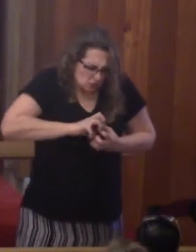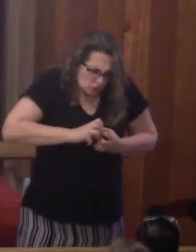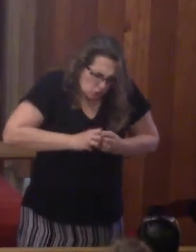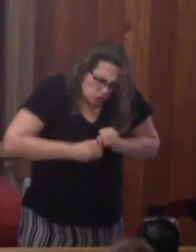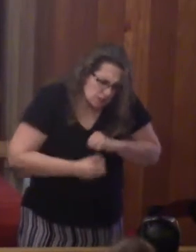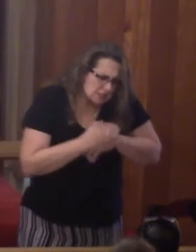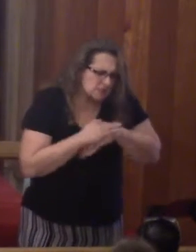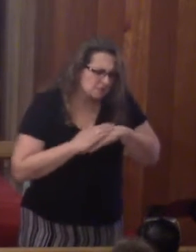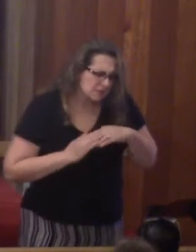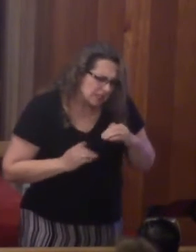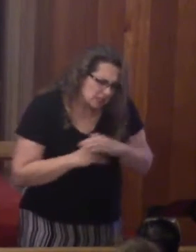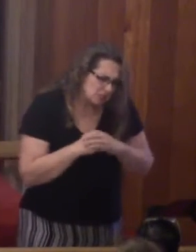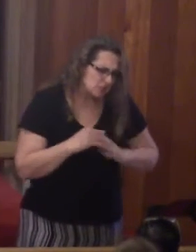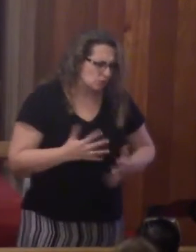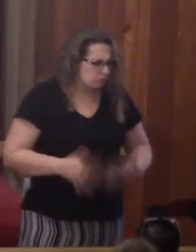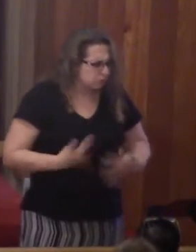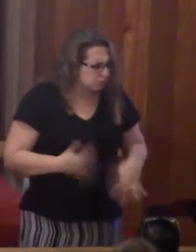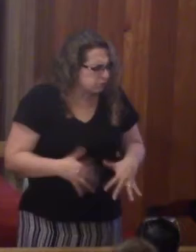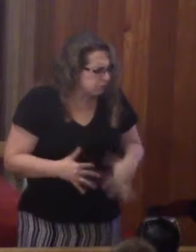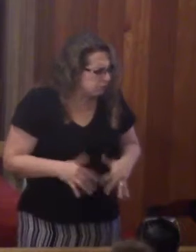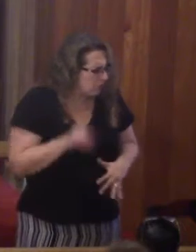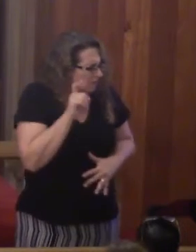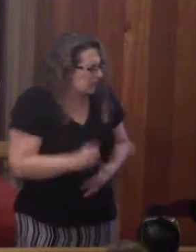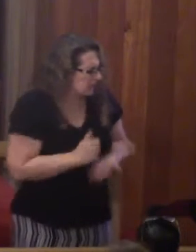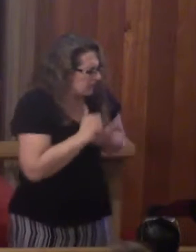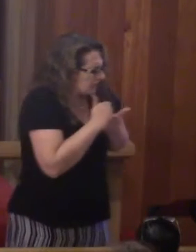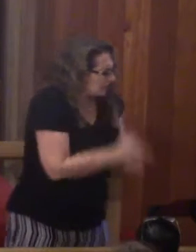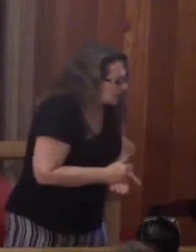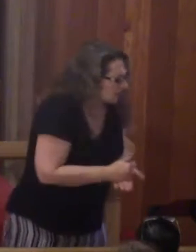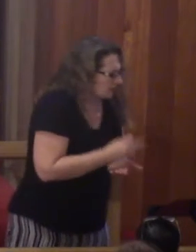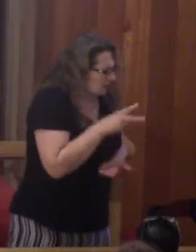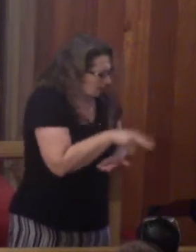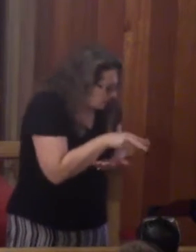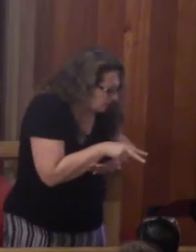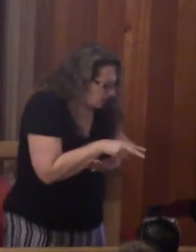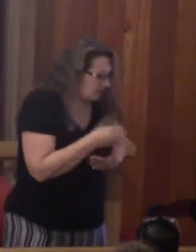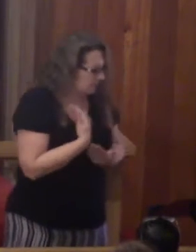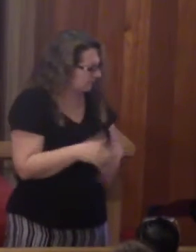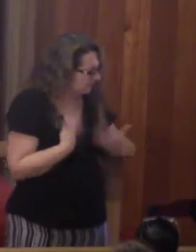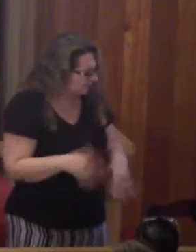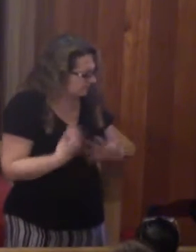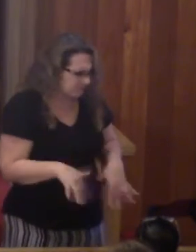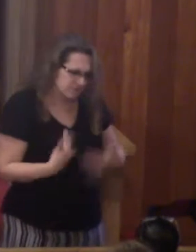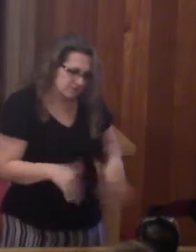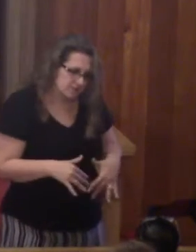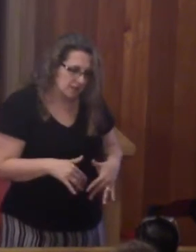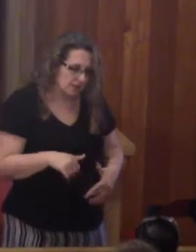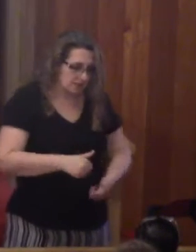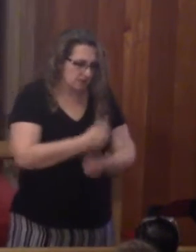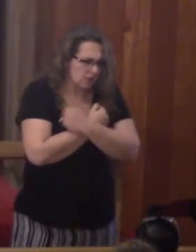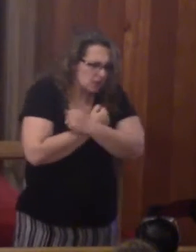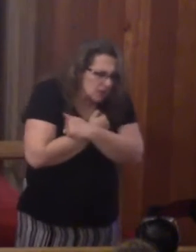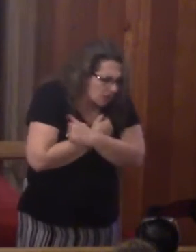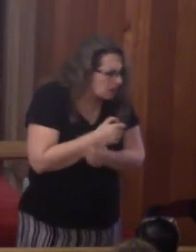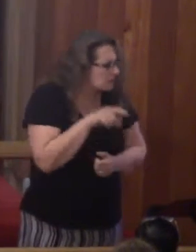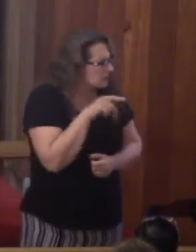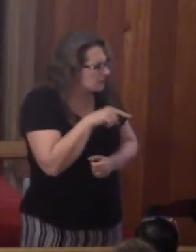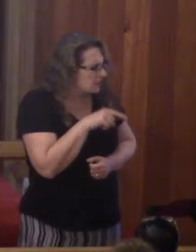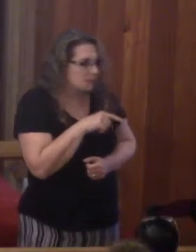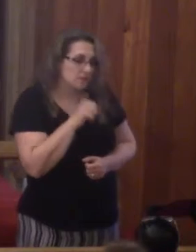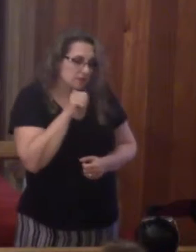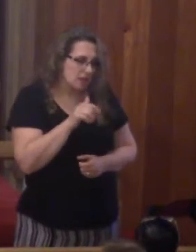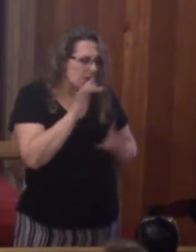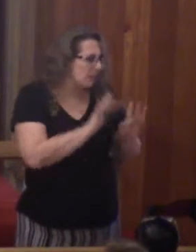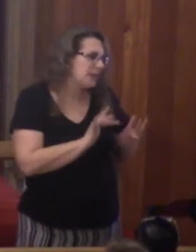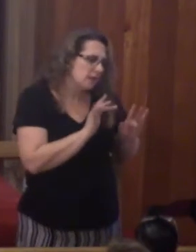that gut-wrenching compassion that lives out in love for the neighbor. So it's not just pity. He